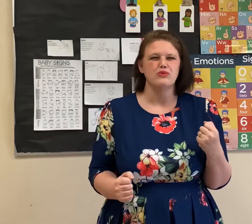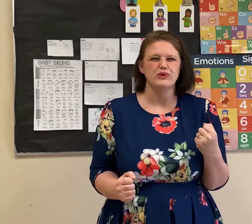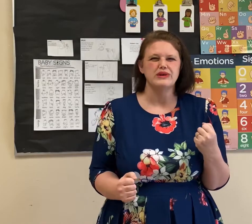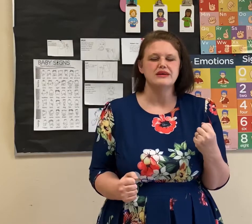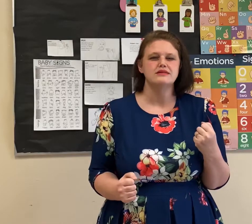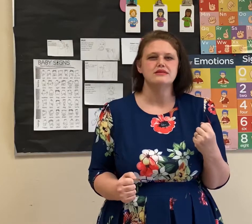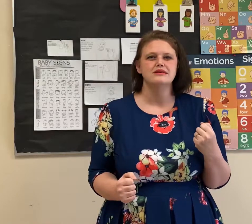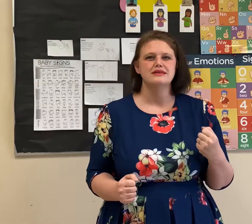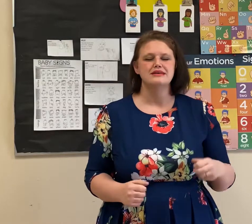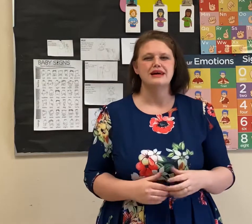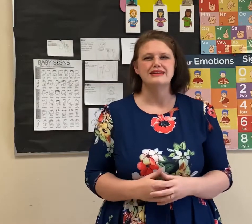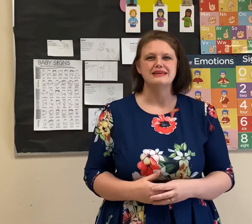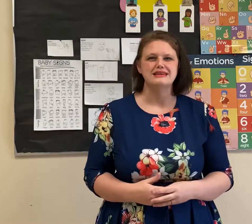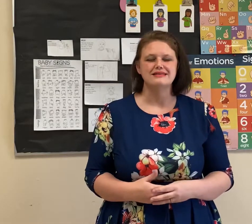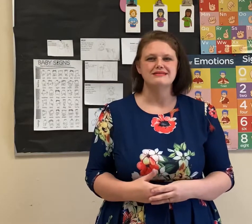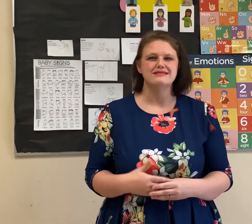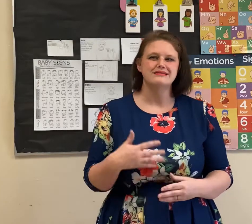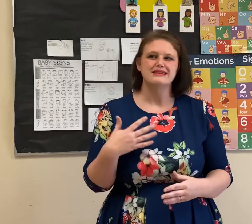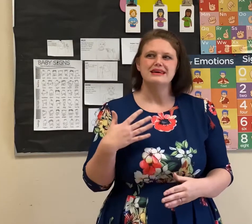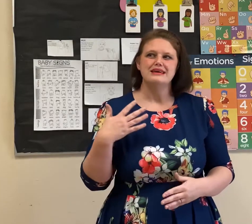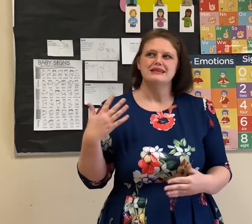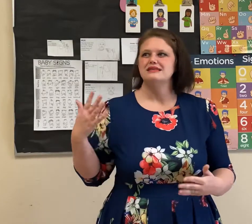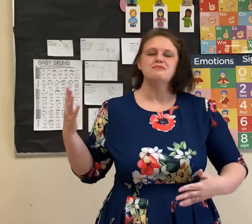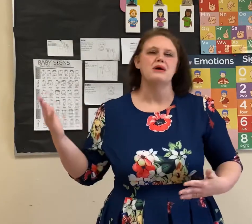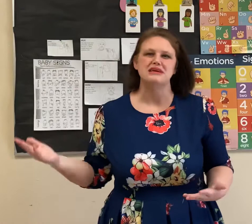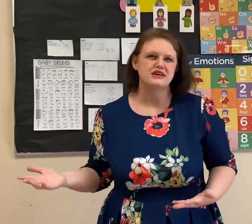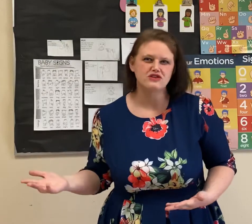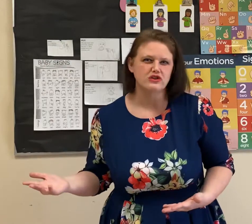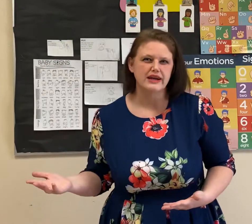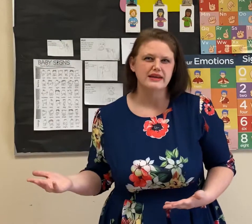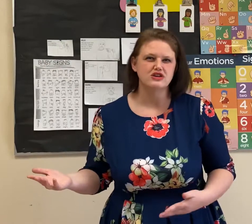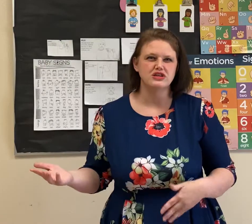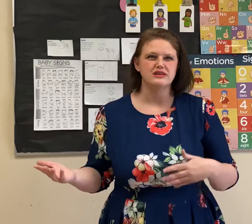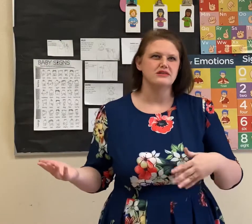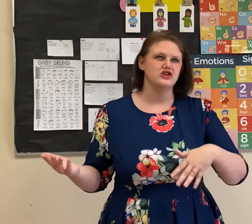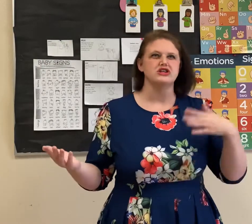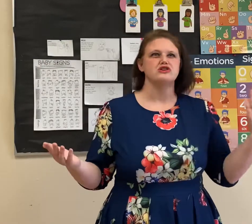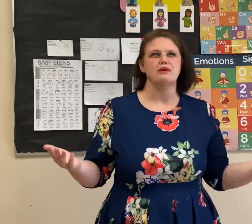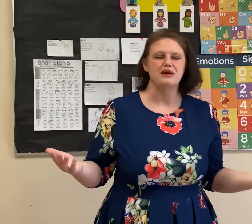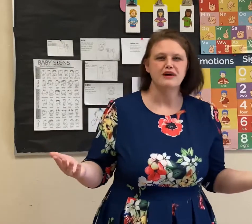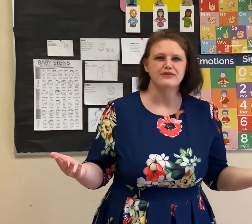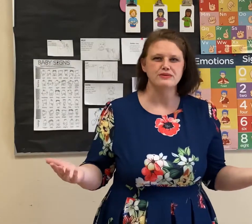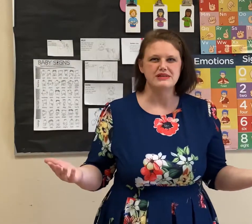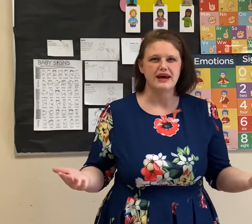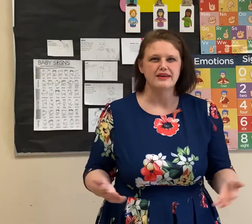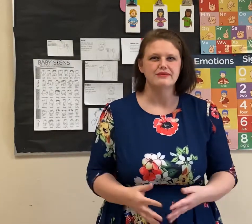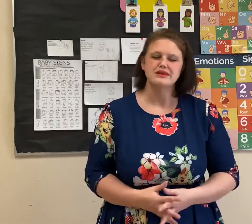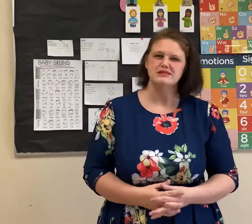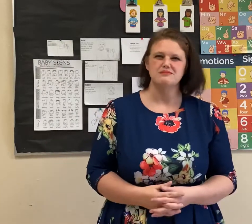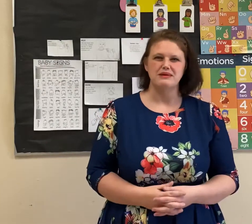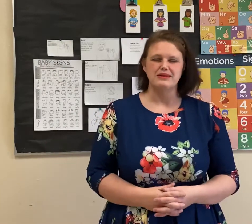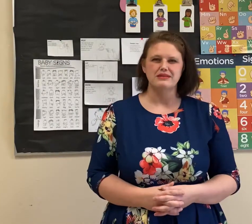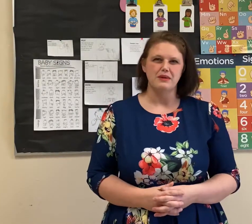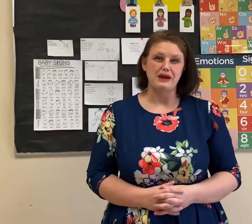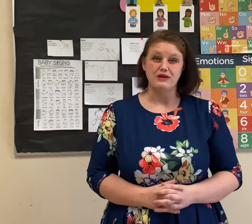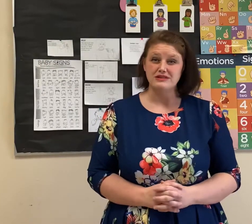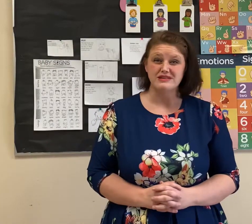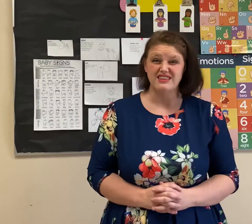worried. I didn't see mommy yesterday and she didn't drop me off. It was daddy because maybe a parent's not there